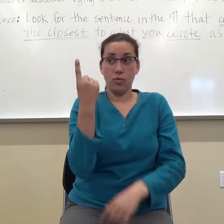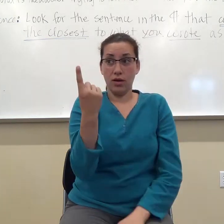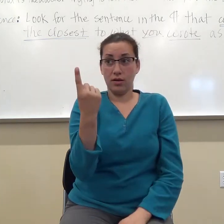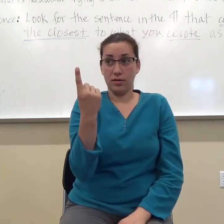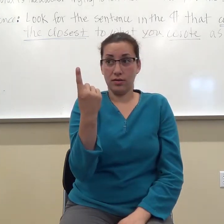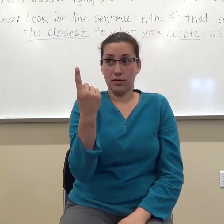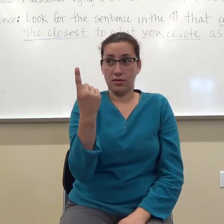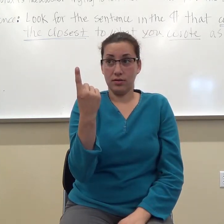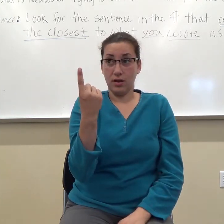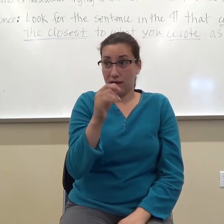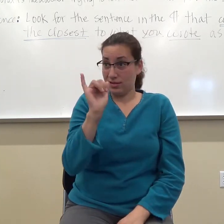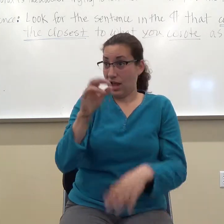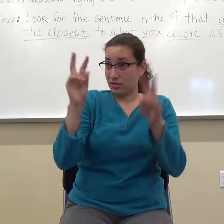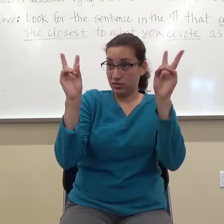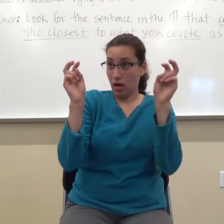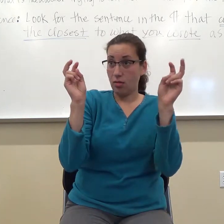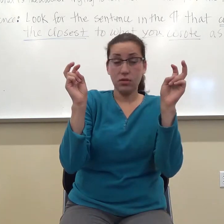a topic sentence?